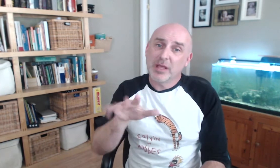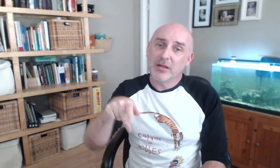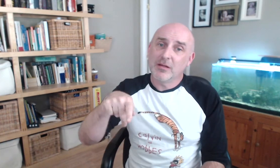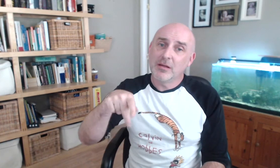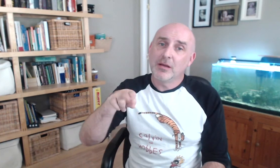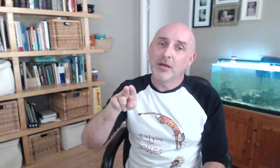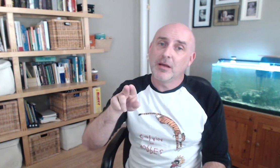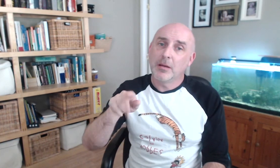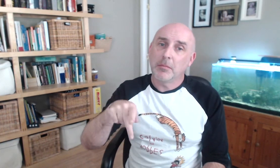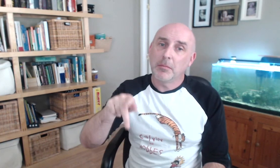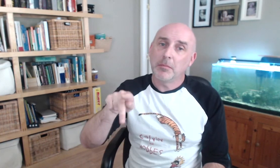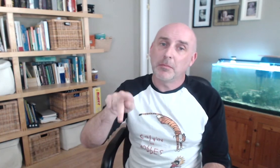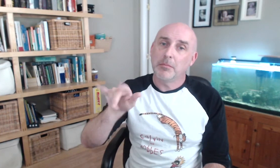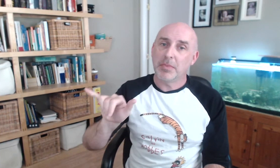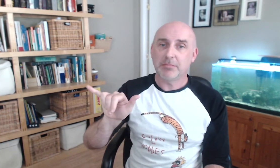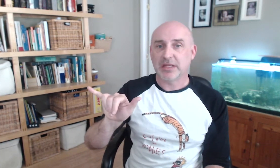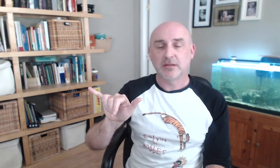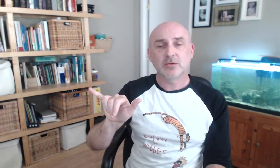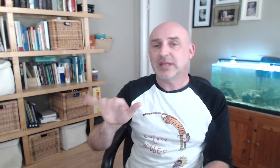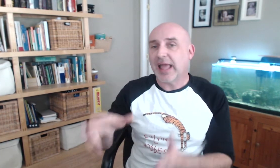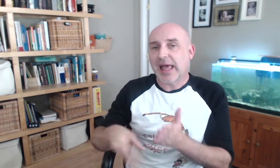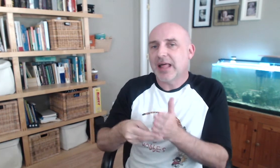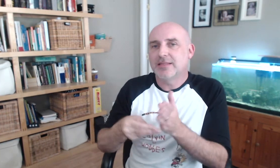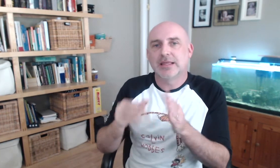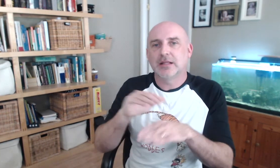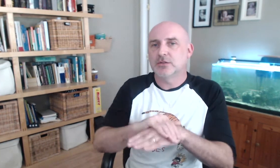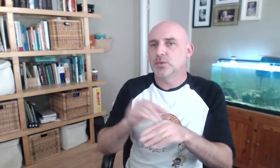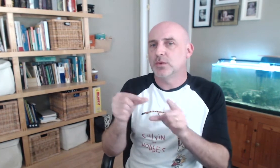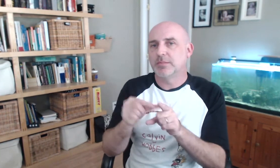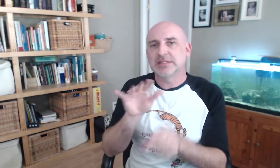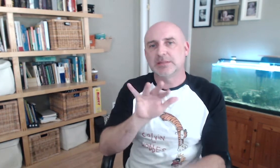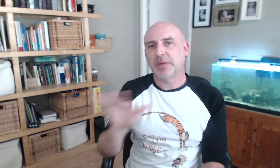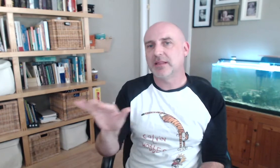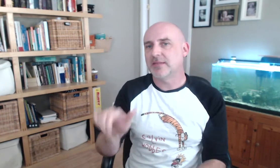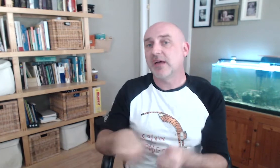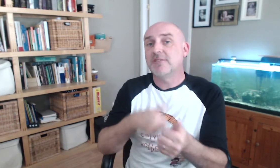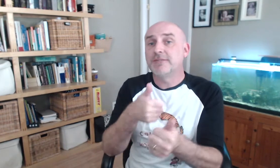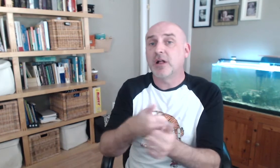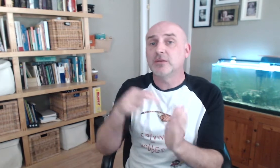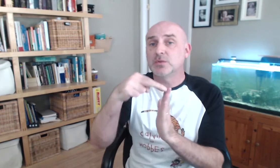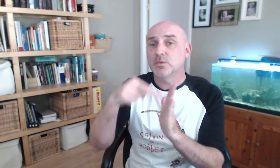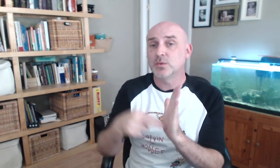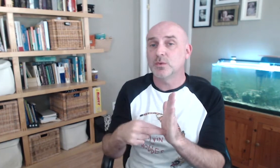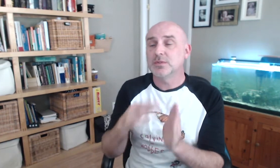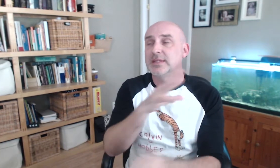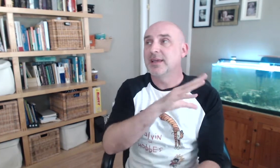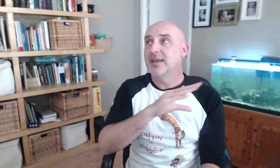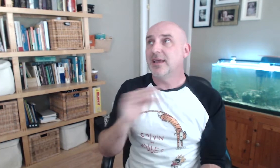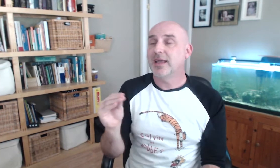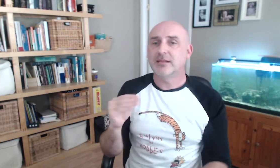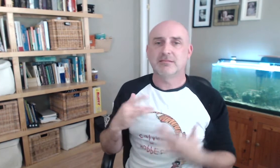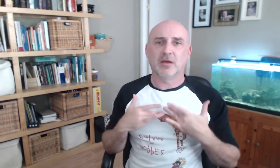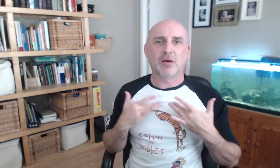spell puppy. You can add the English word by spelling. That follows the rules and the